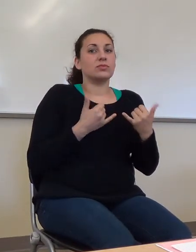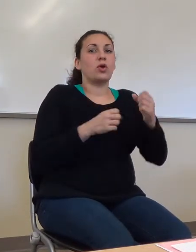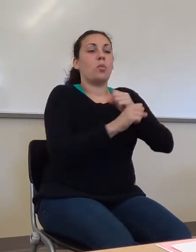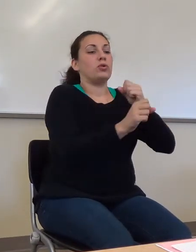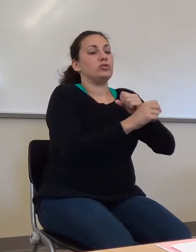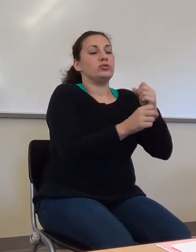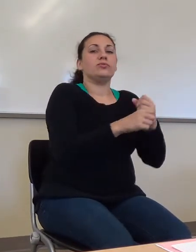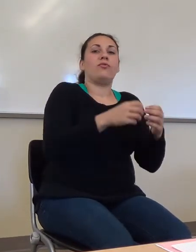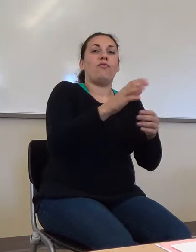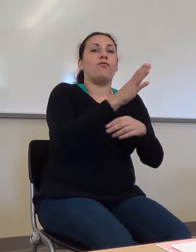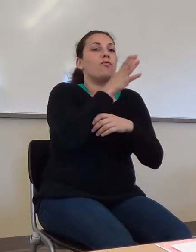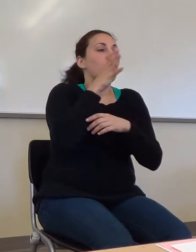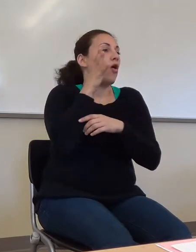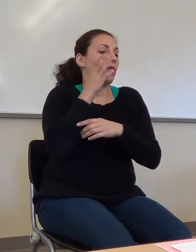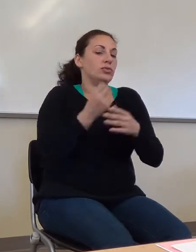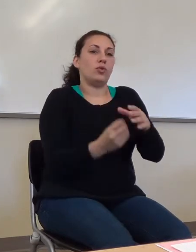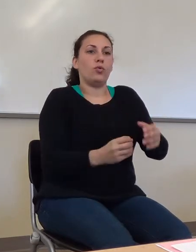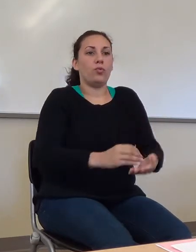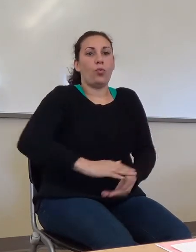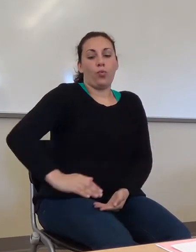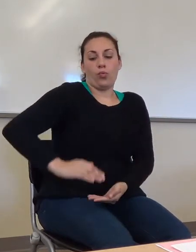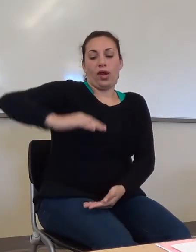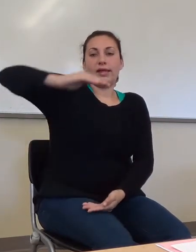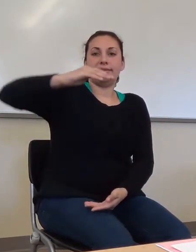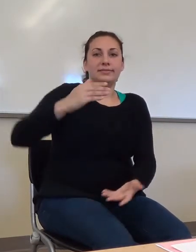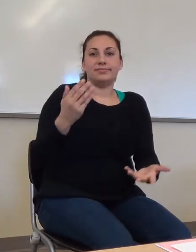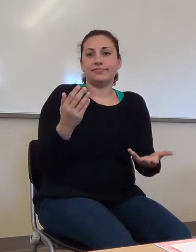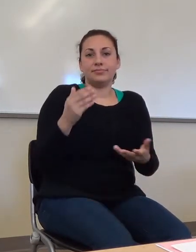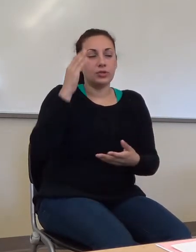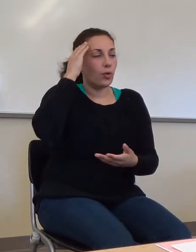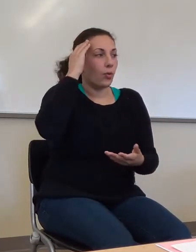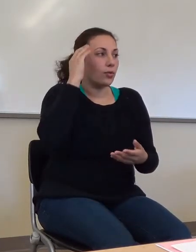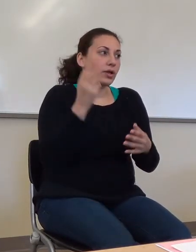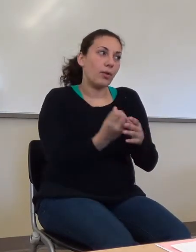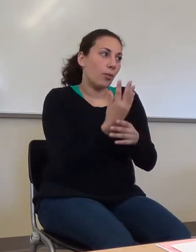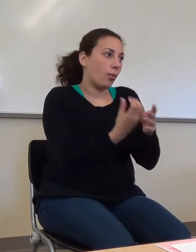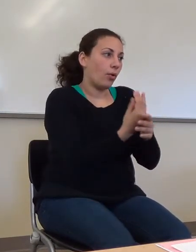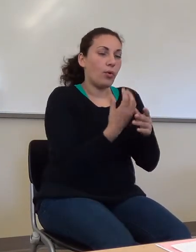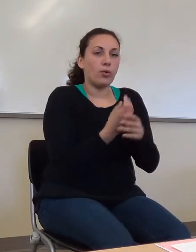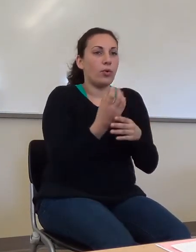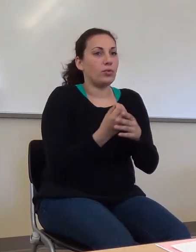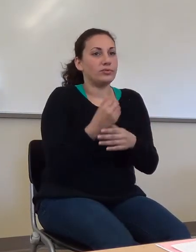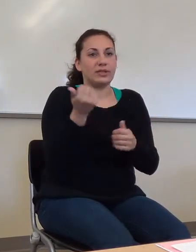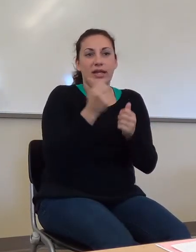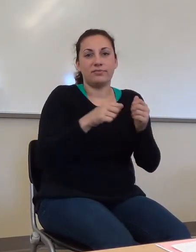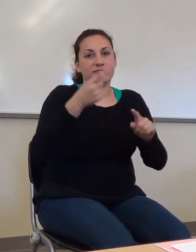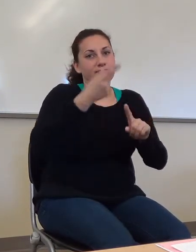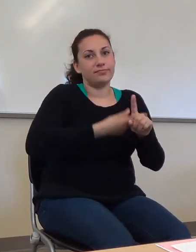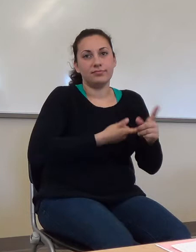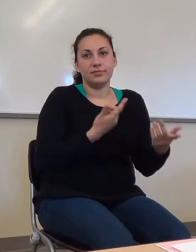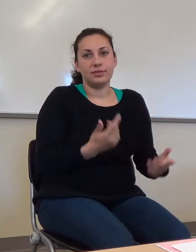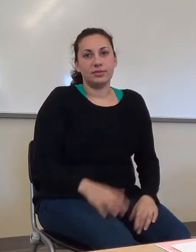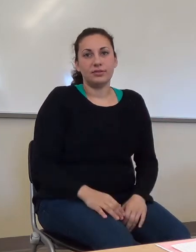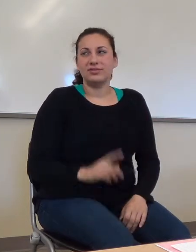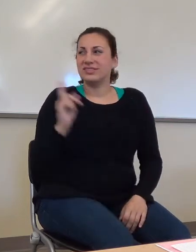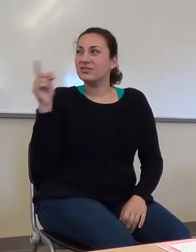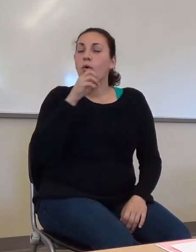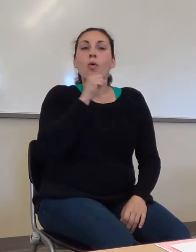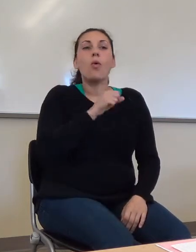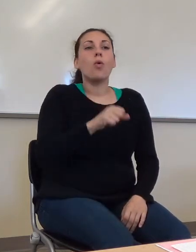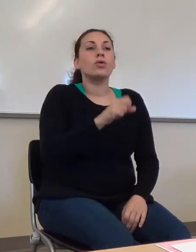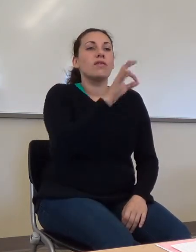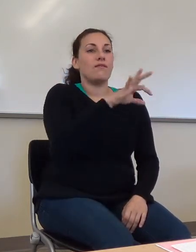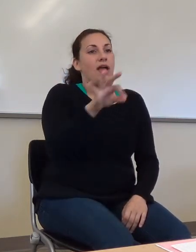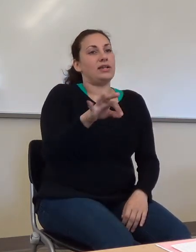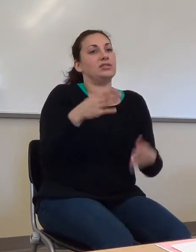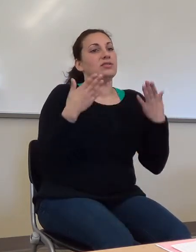commercially farmed, and I think they just grow all the time. So a lot of these have to do with old-fashioned ways of doing